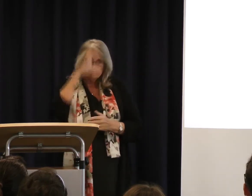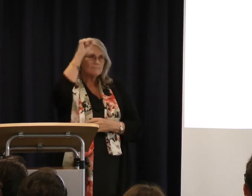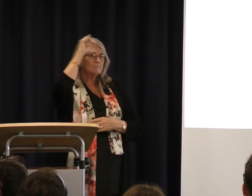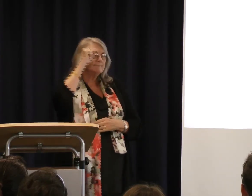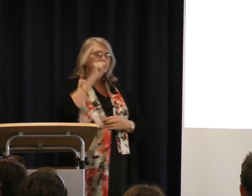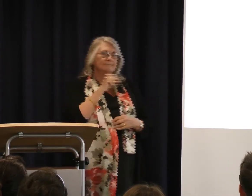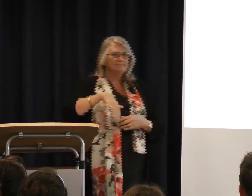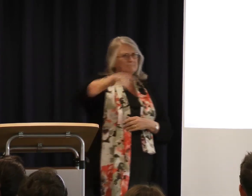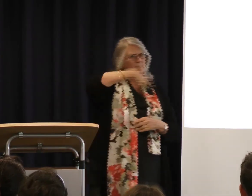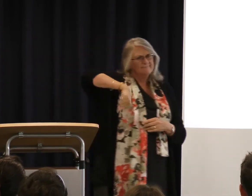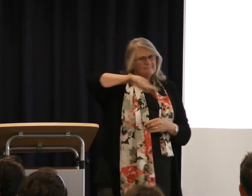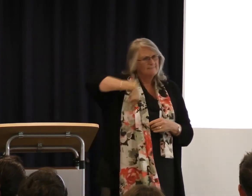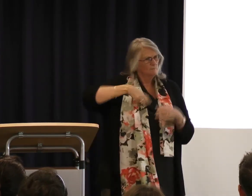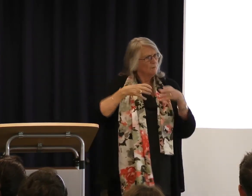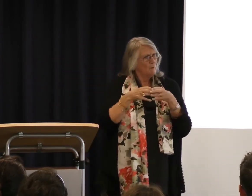many organisations.